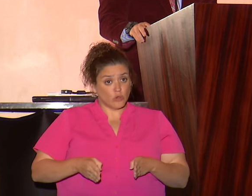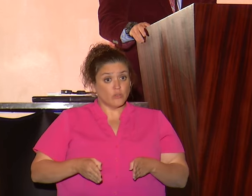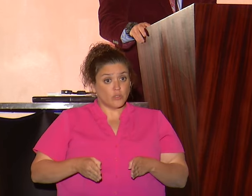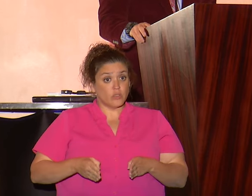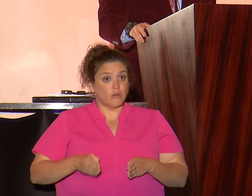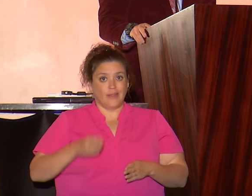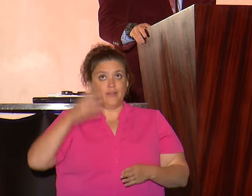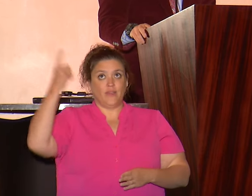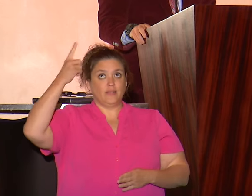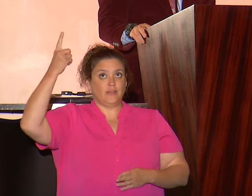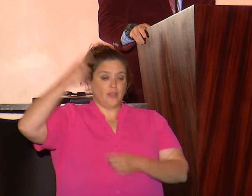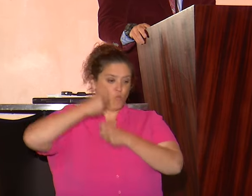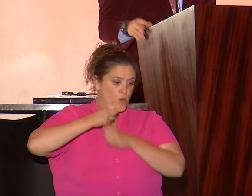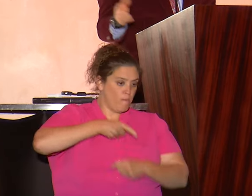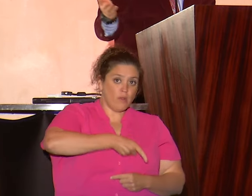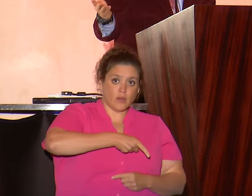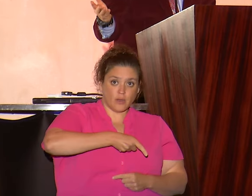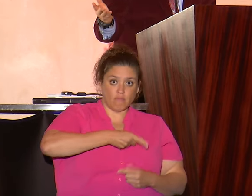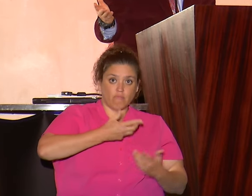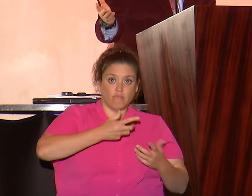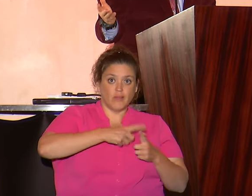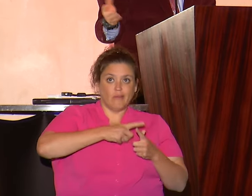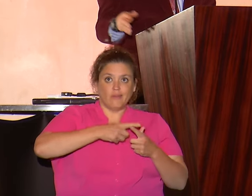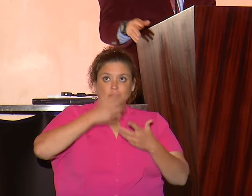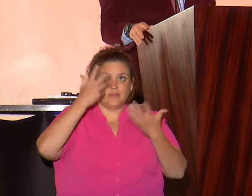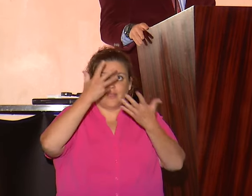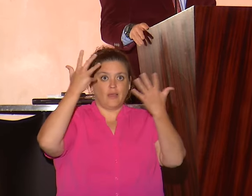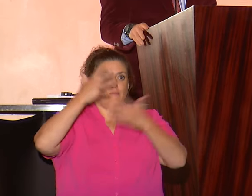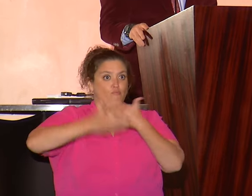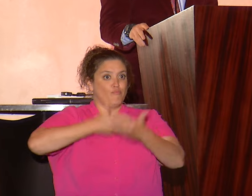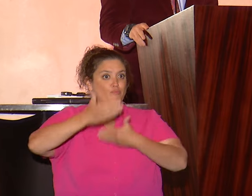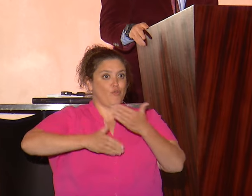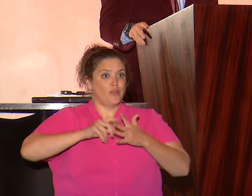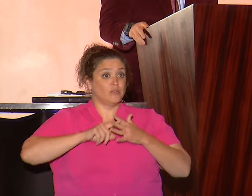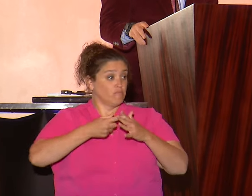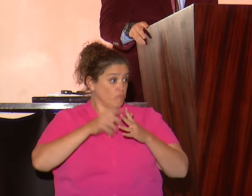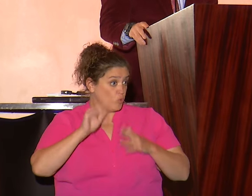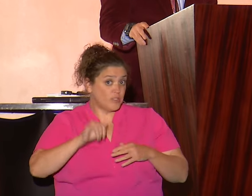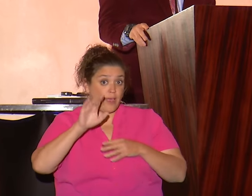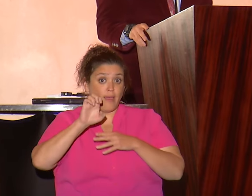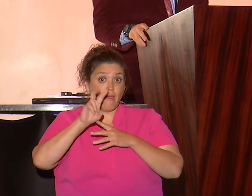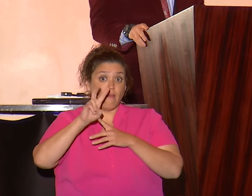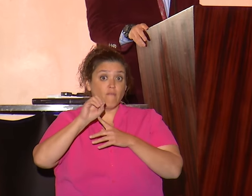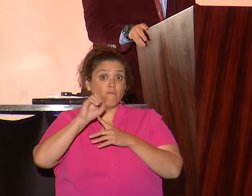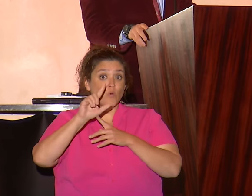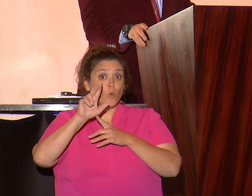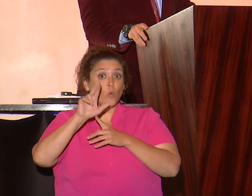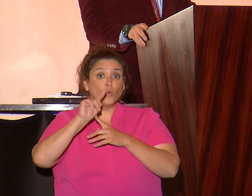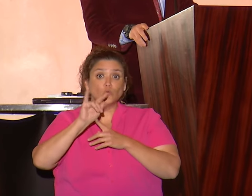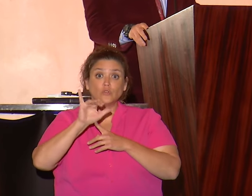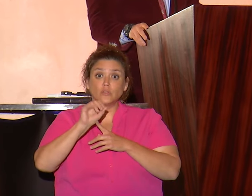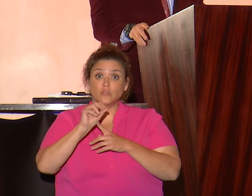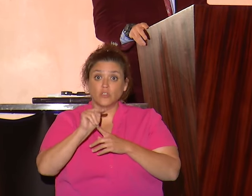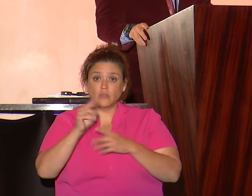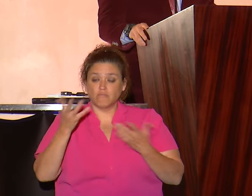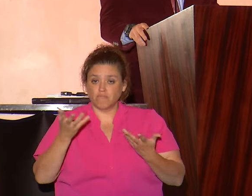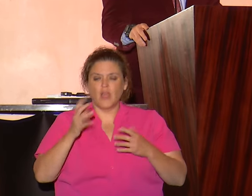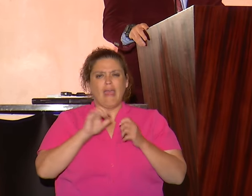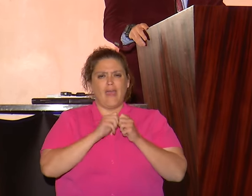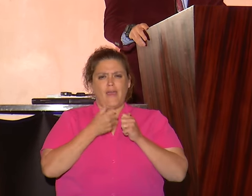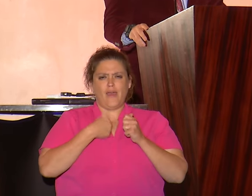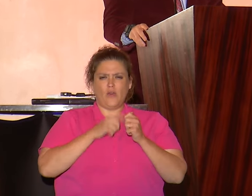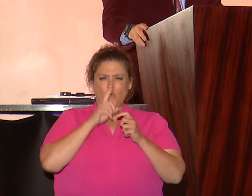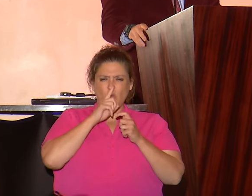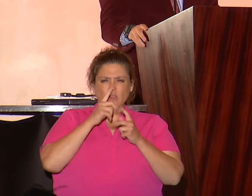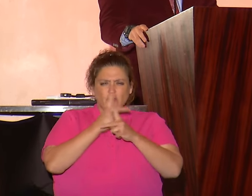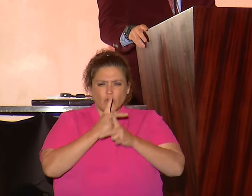some being or brought about again by some process. Was it evolution? How can we ever find out the truth